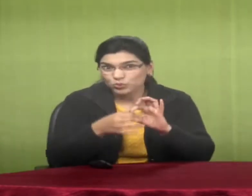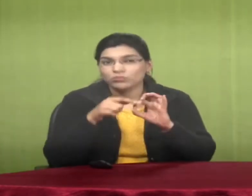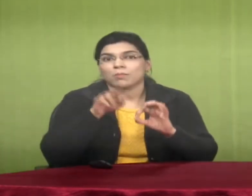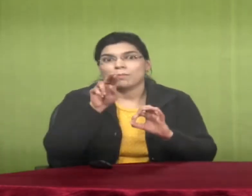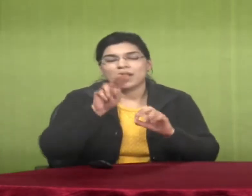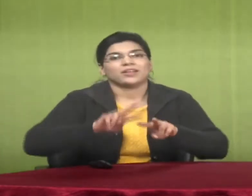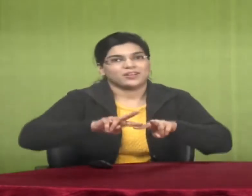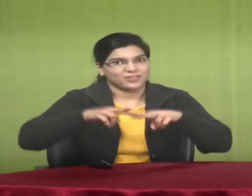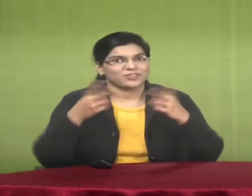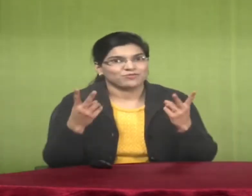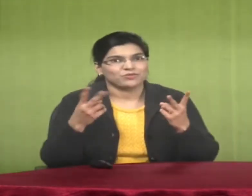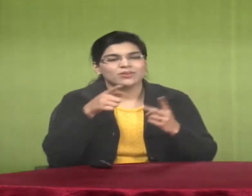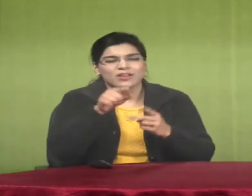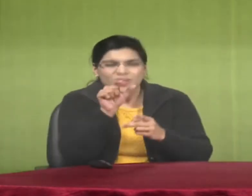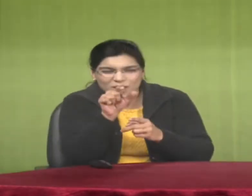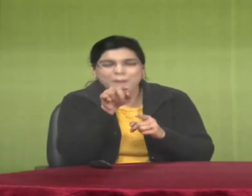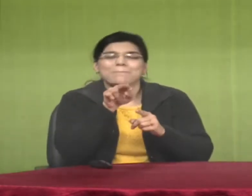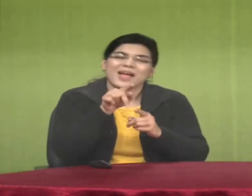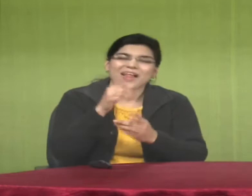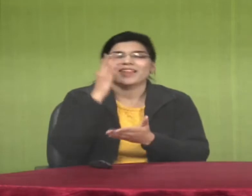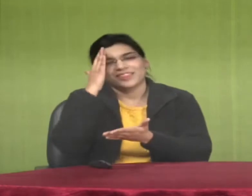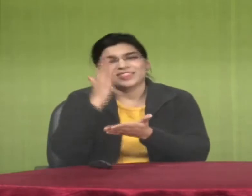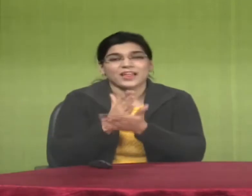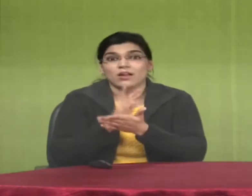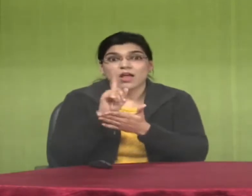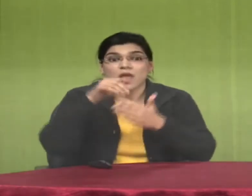are the words that are there in the poem.